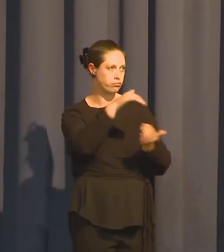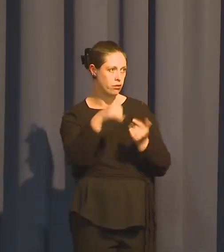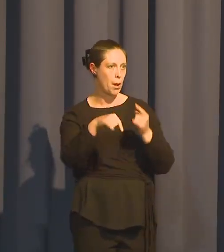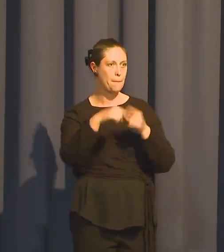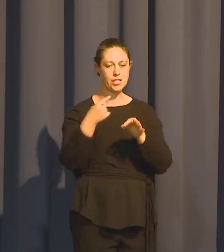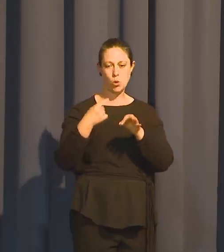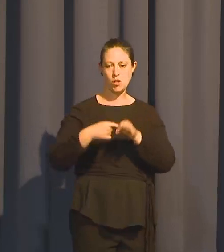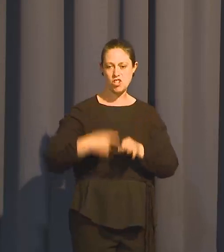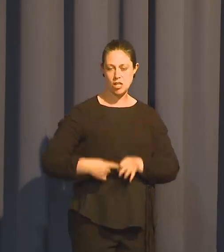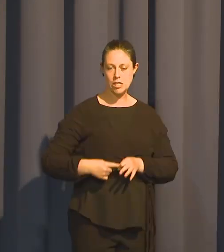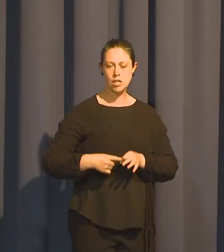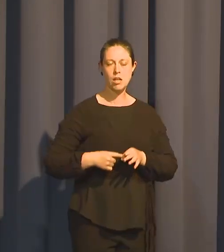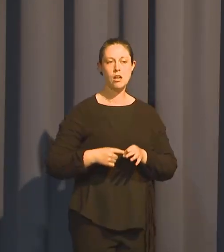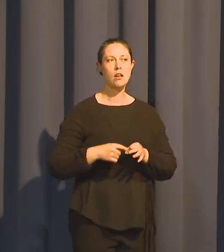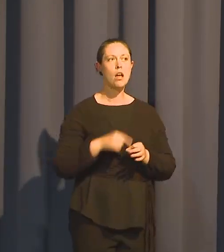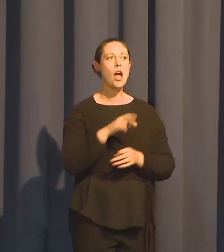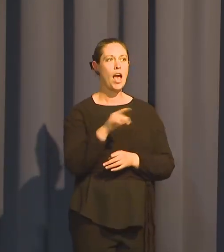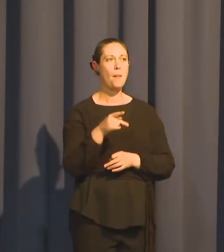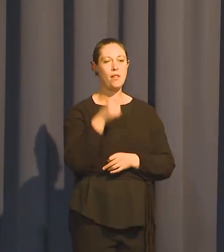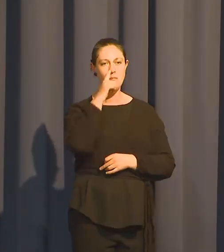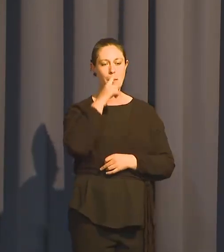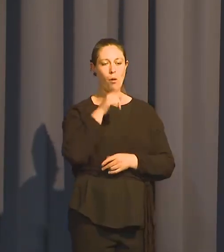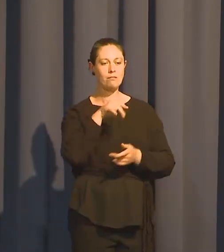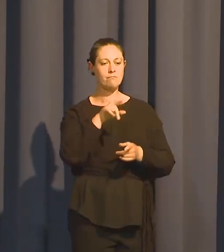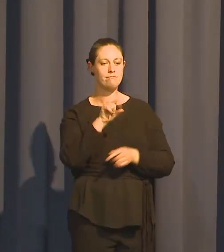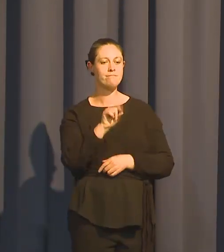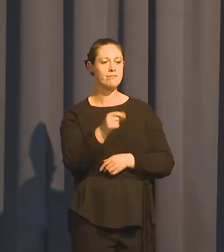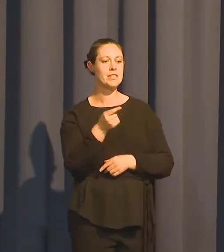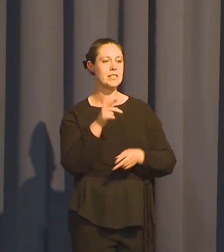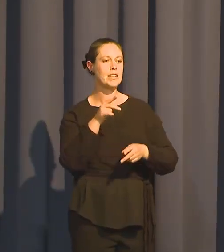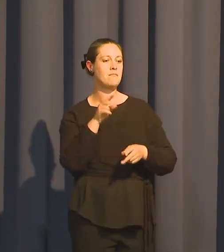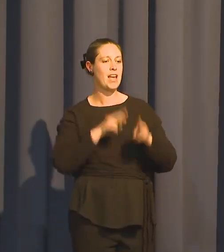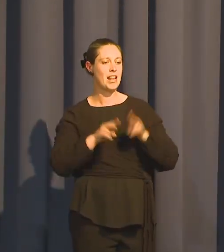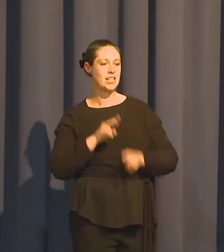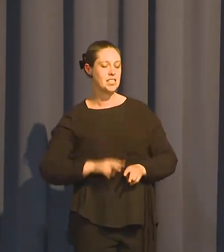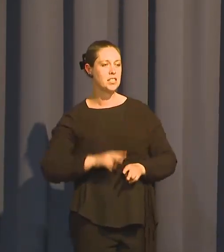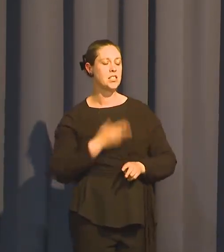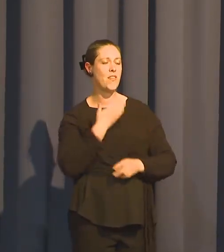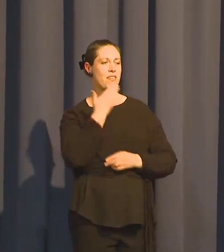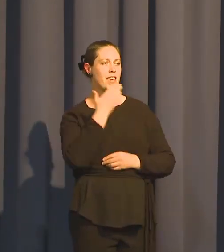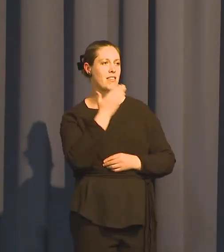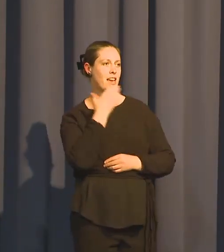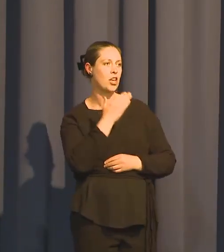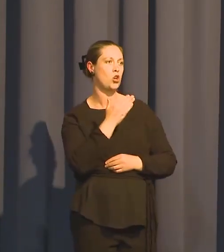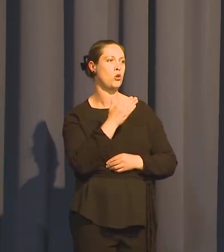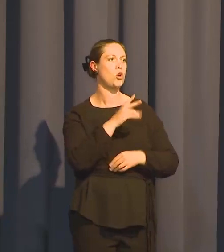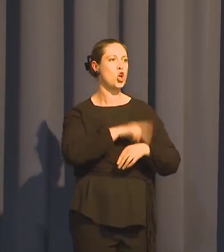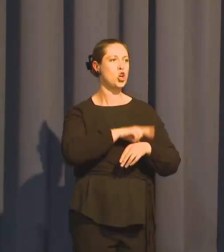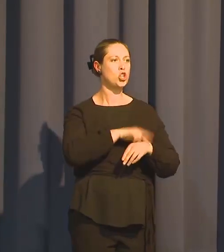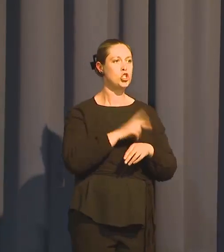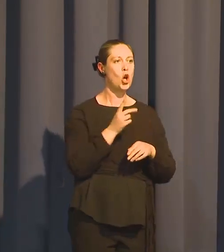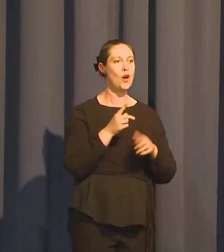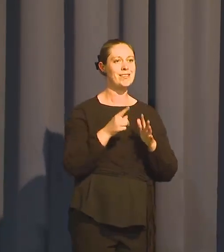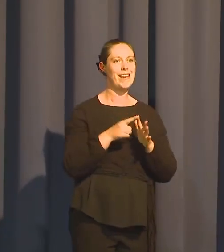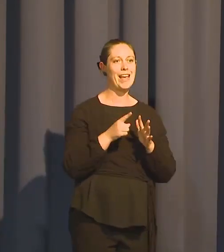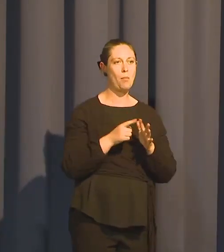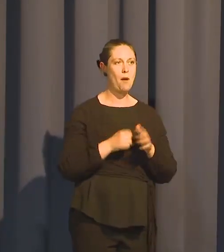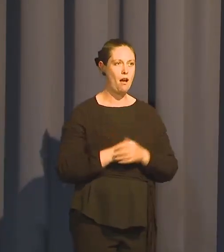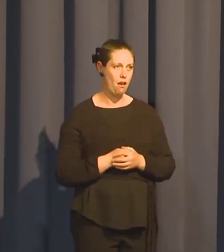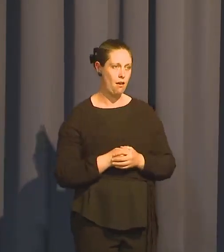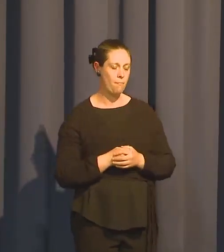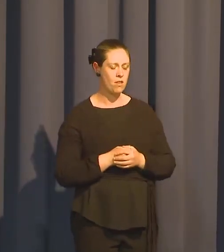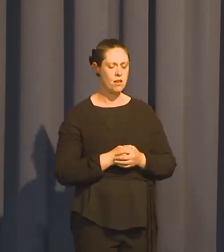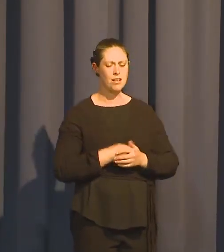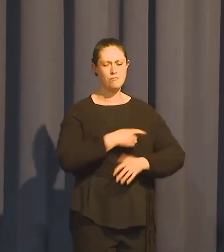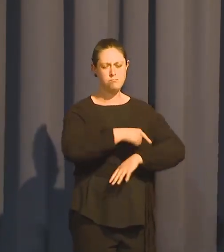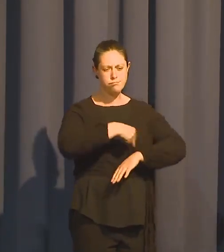and I just want to do a special shout out to Dr. Andy Engelmeyer, who spent hours and hours poring over and analysing the